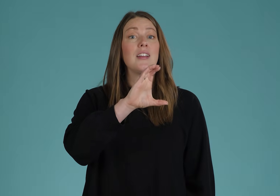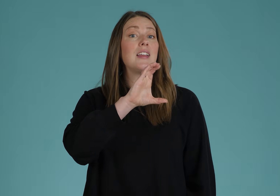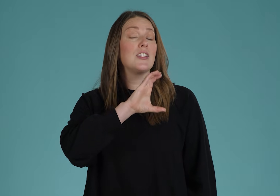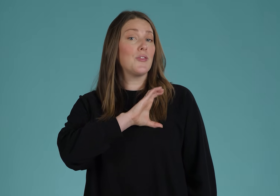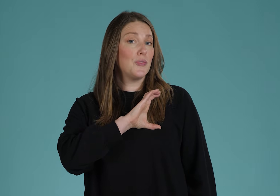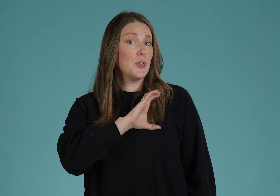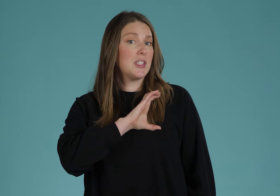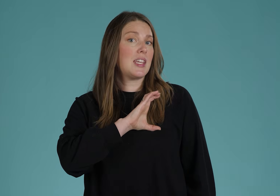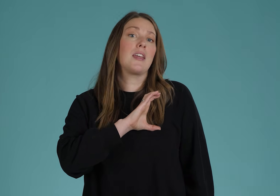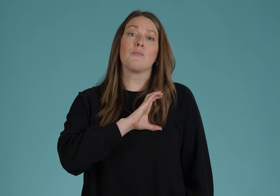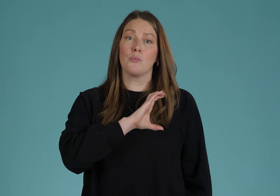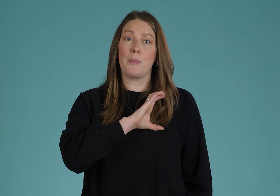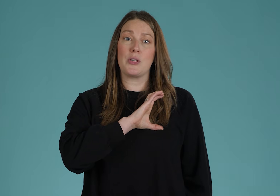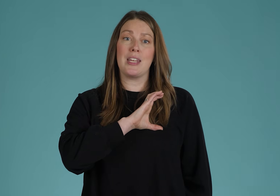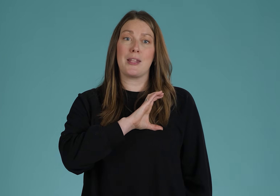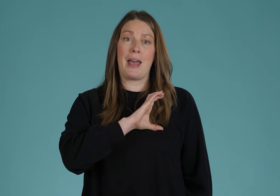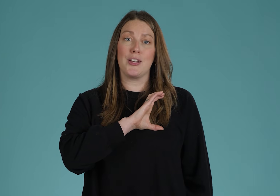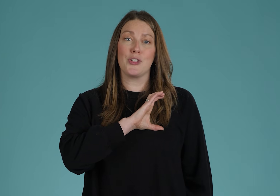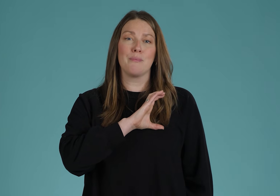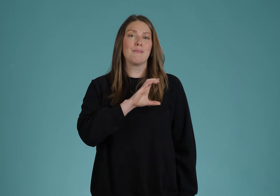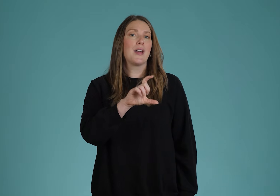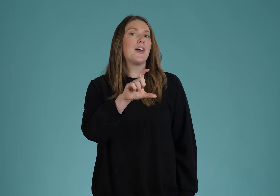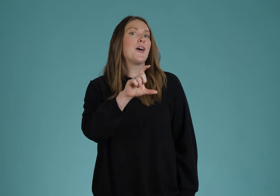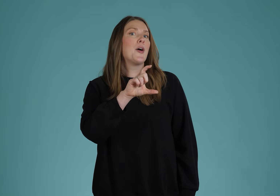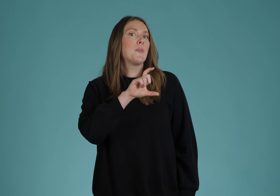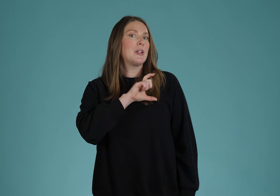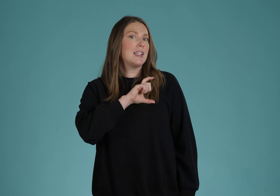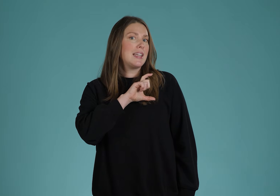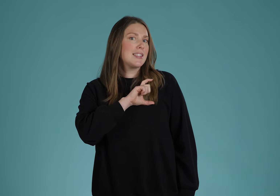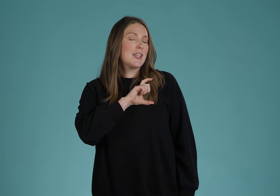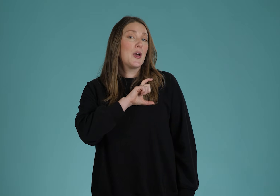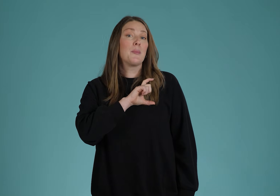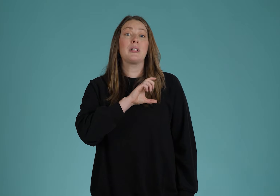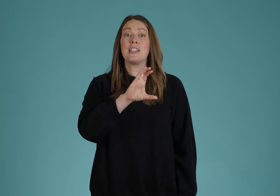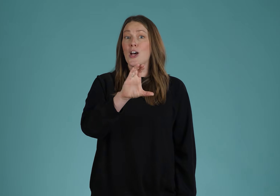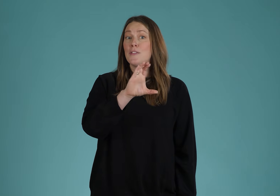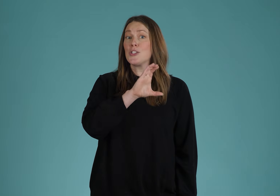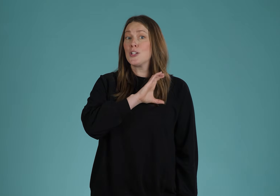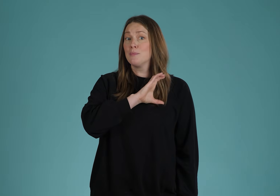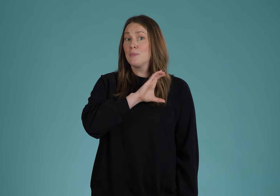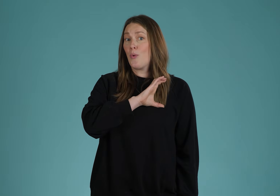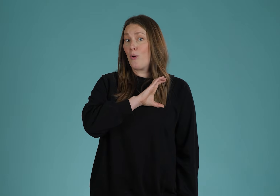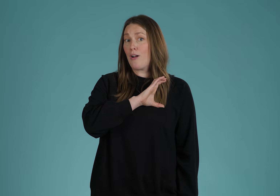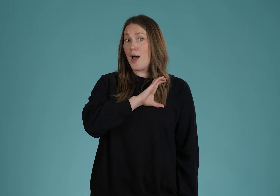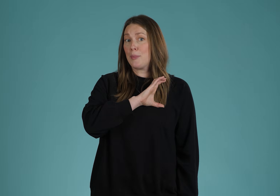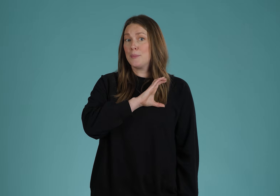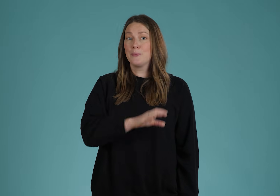is a full C, representing the badge. Police, police officer, or cop.